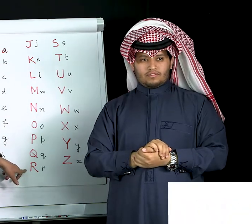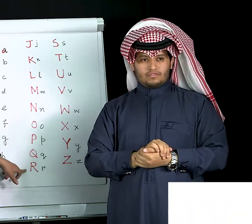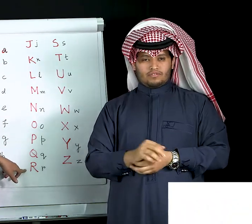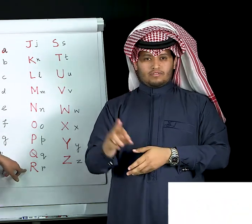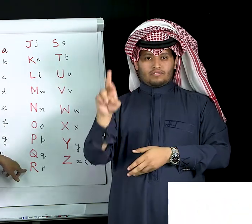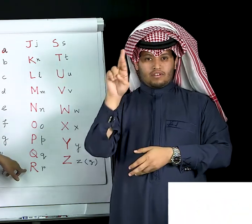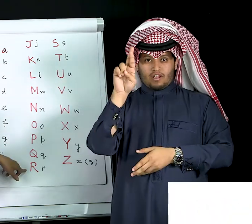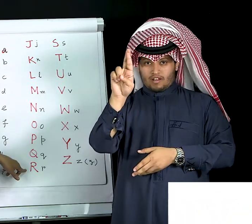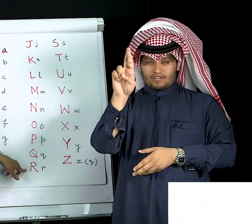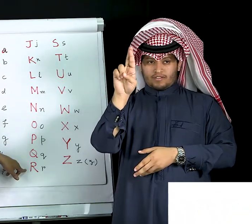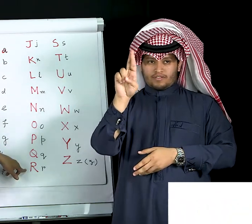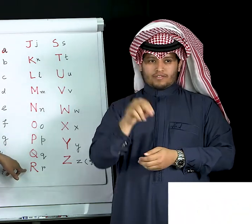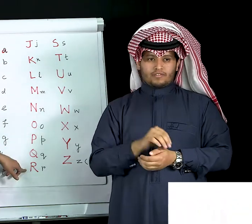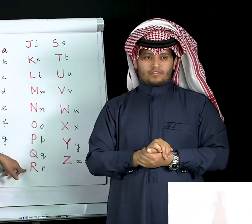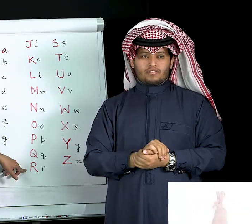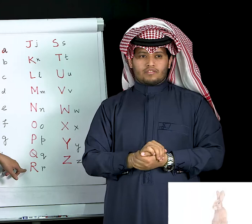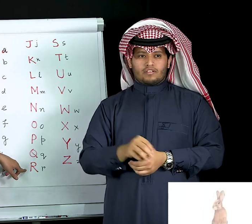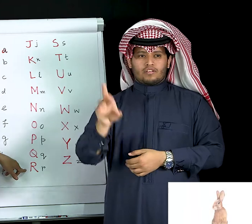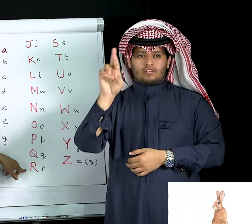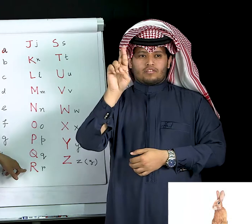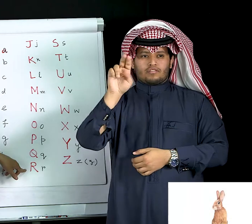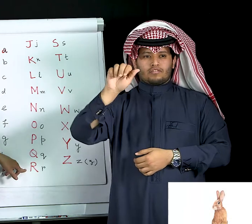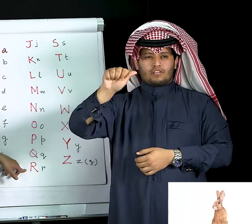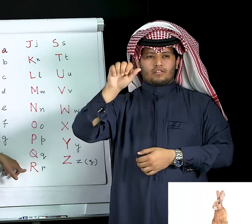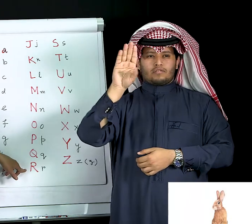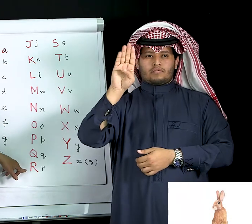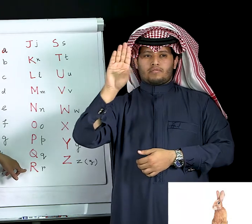R for rabbit.